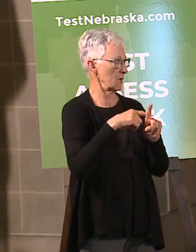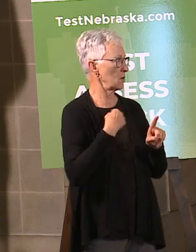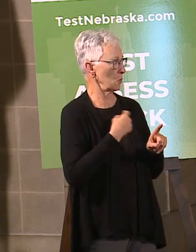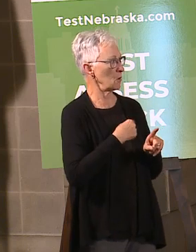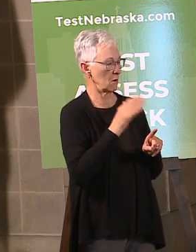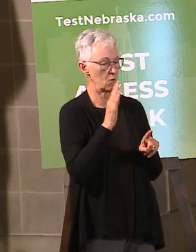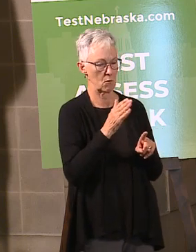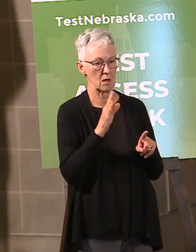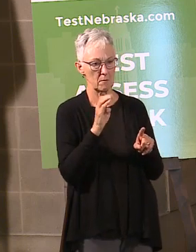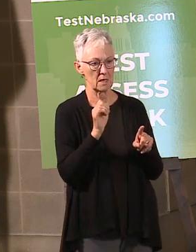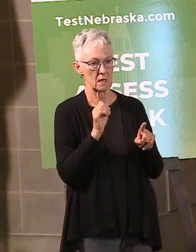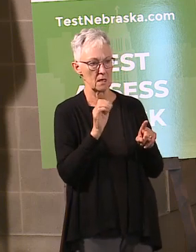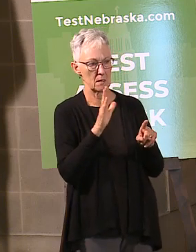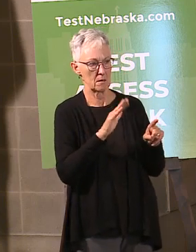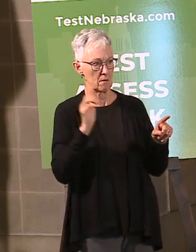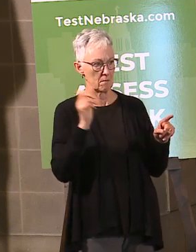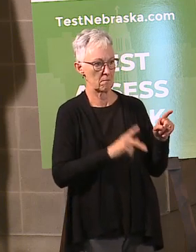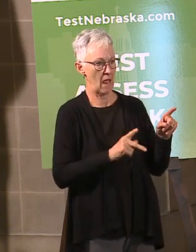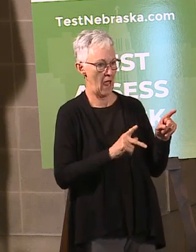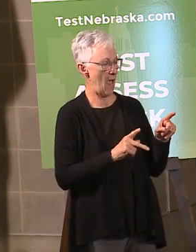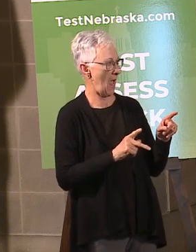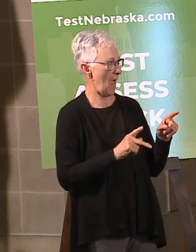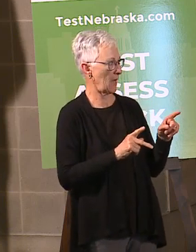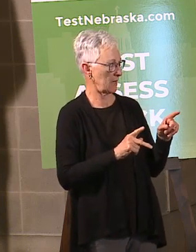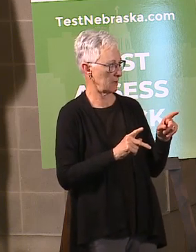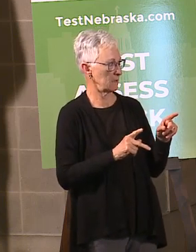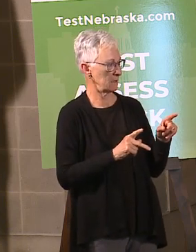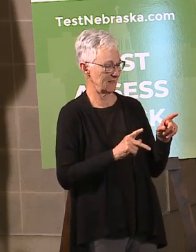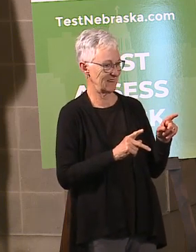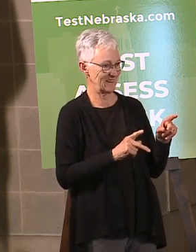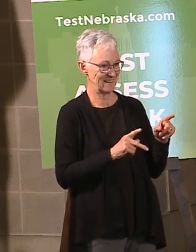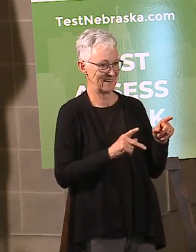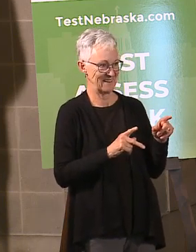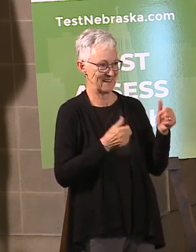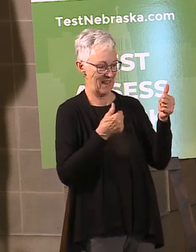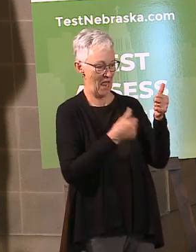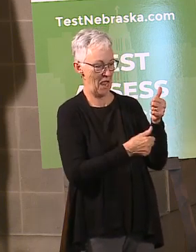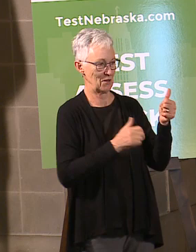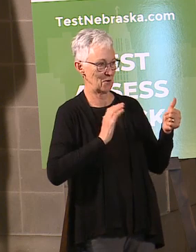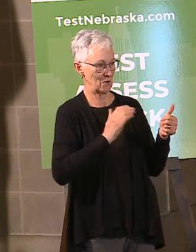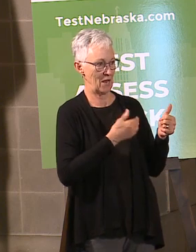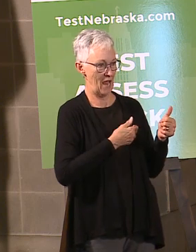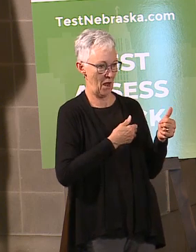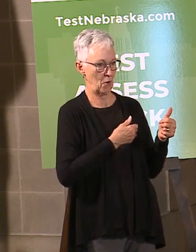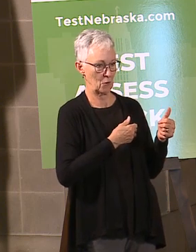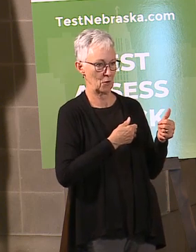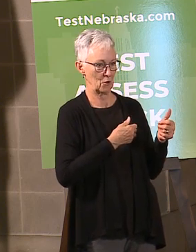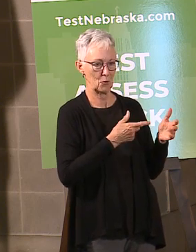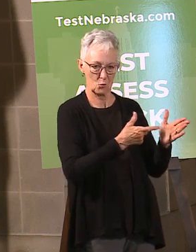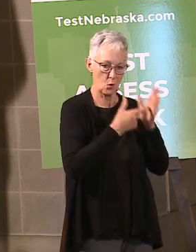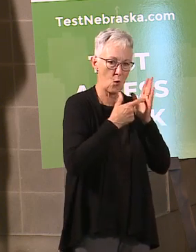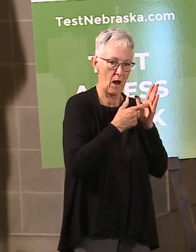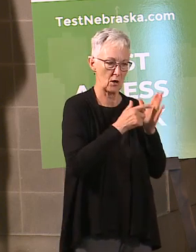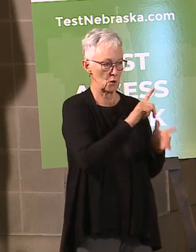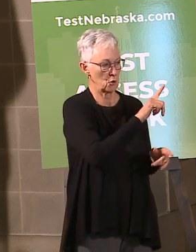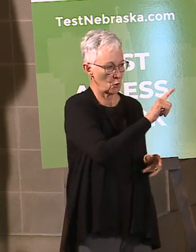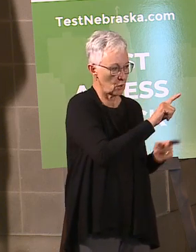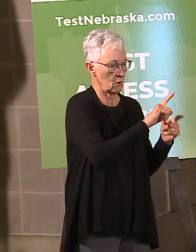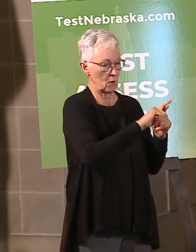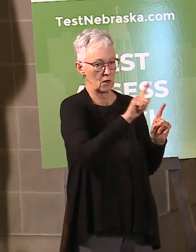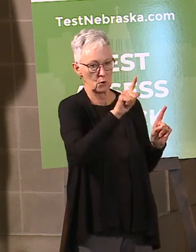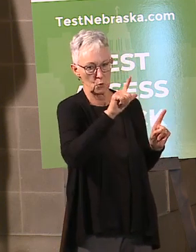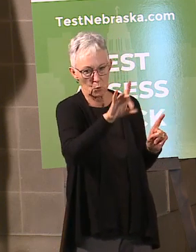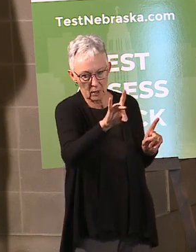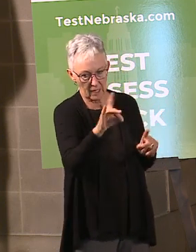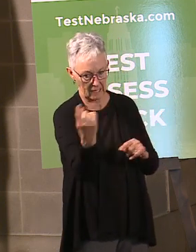our 28-day standard. Not too distant future. Sorry, Governor. We'll be back at not just to